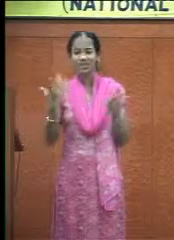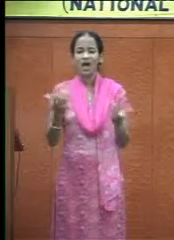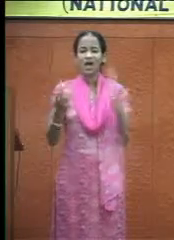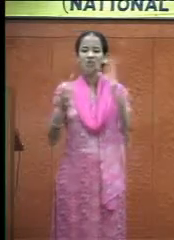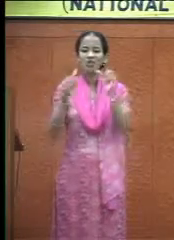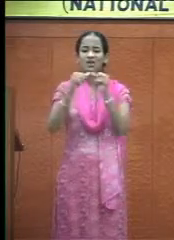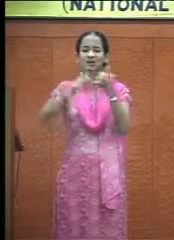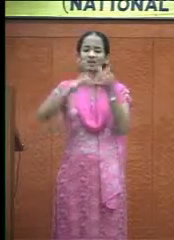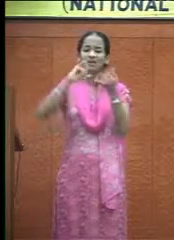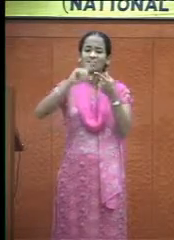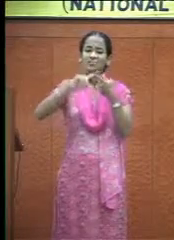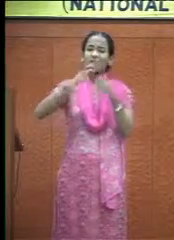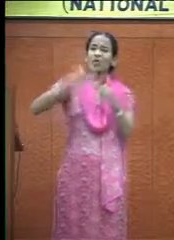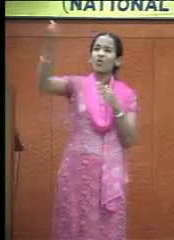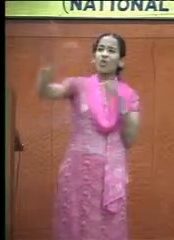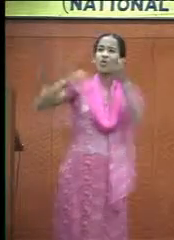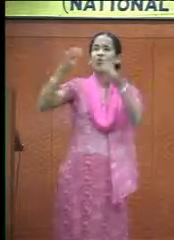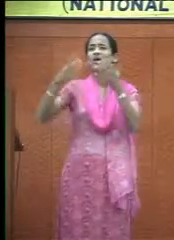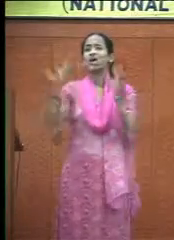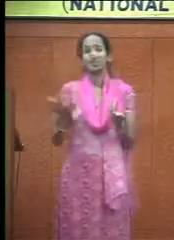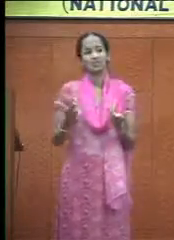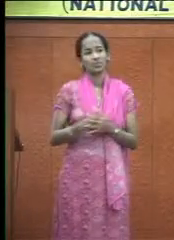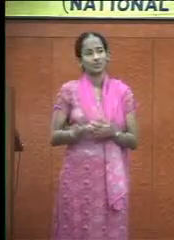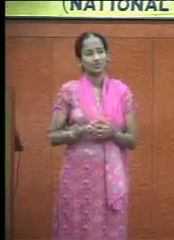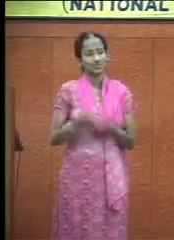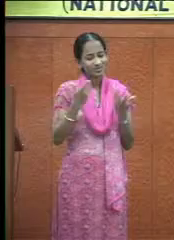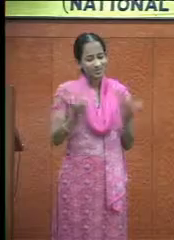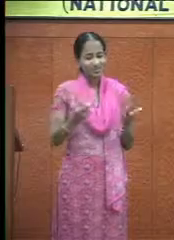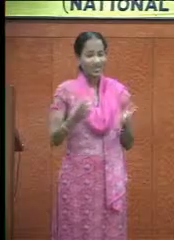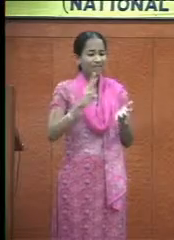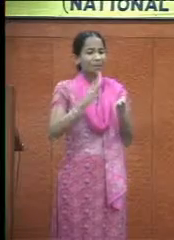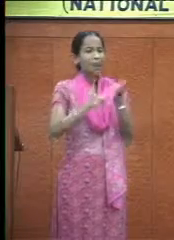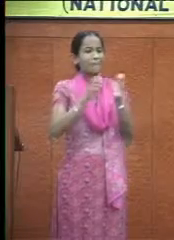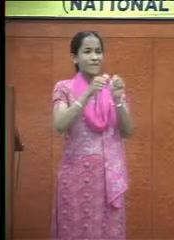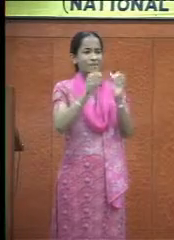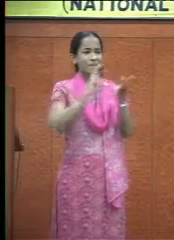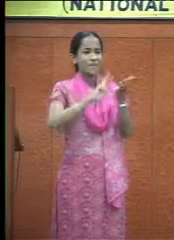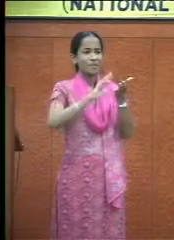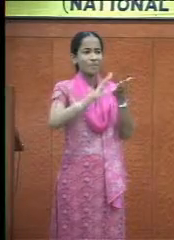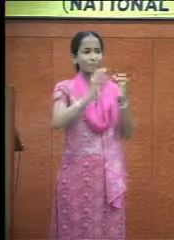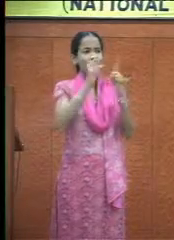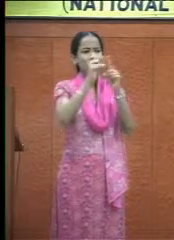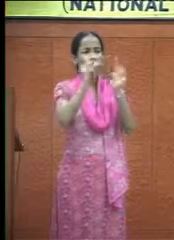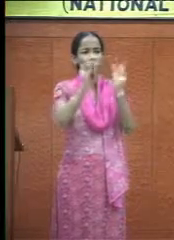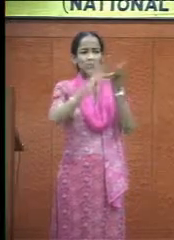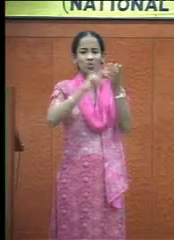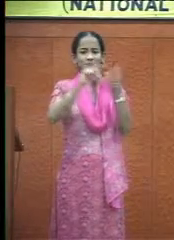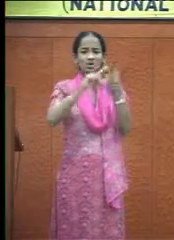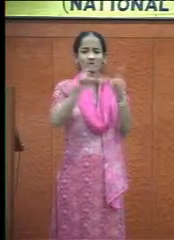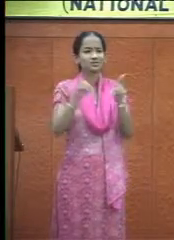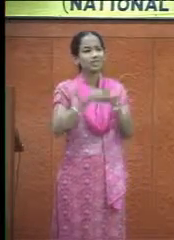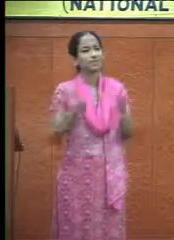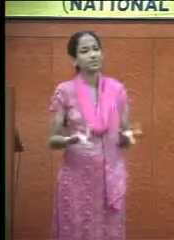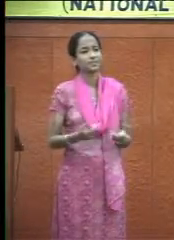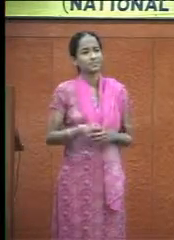to High Court with? I mean, this is the case in most places. In Maharashtra, you go, the person sits in Pune. You have that issue coming